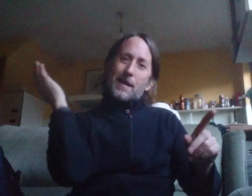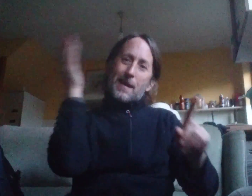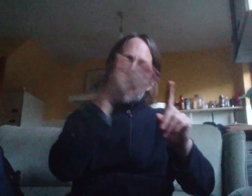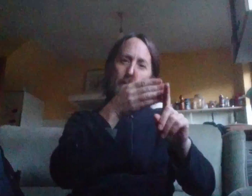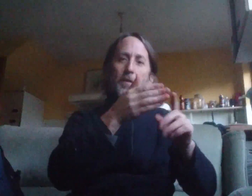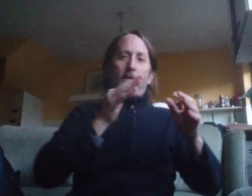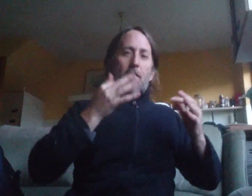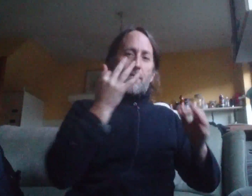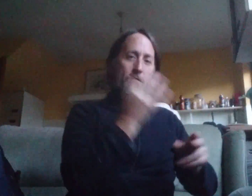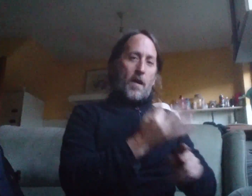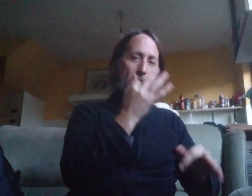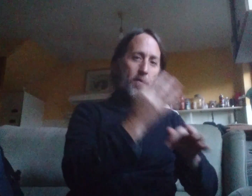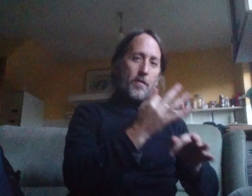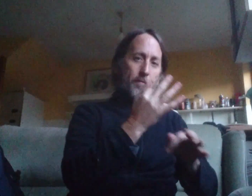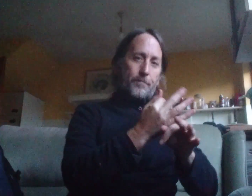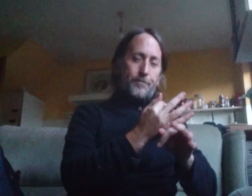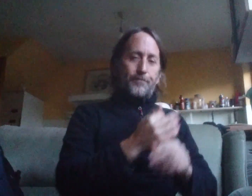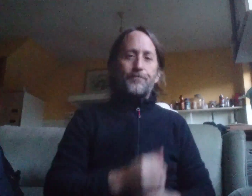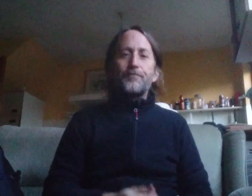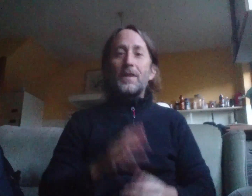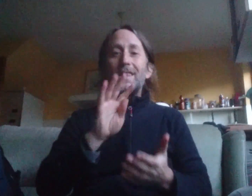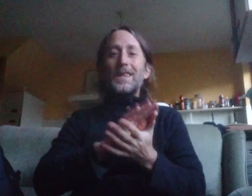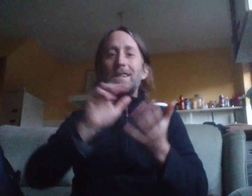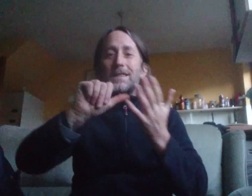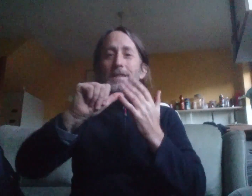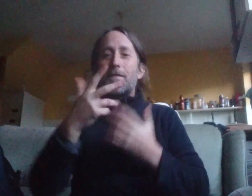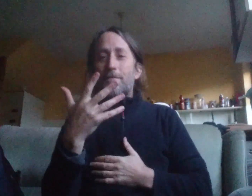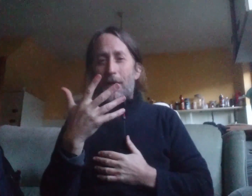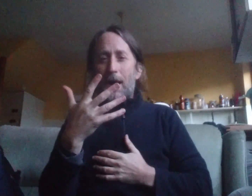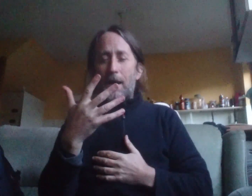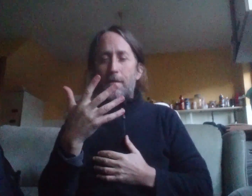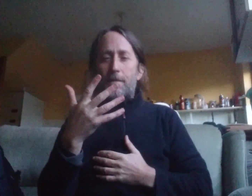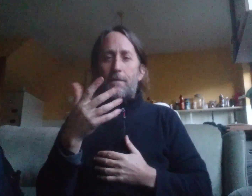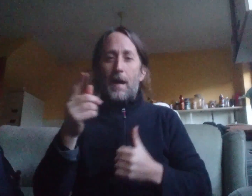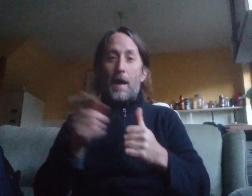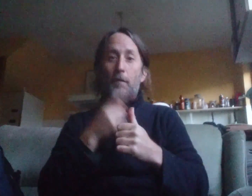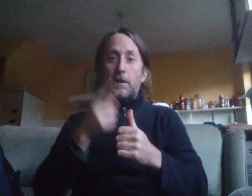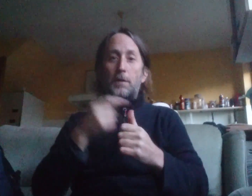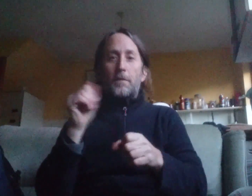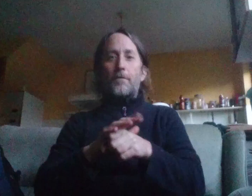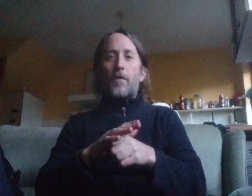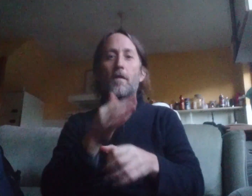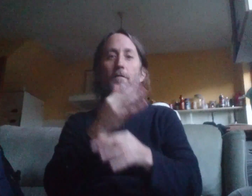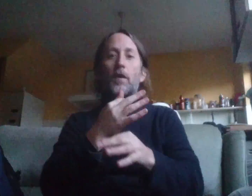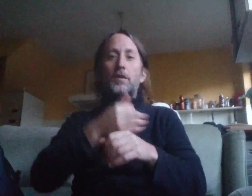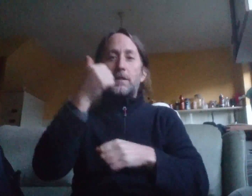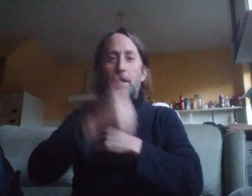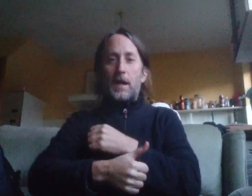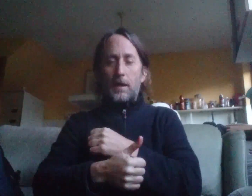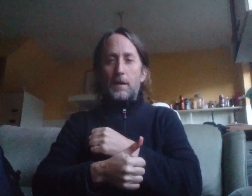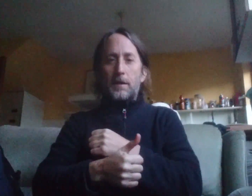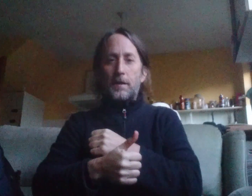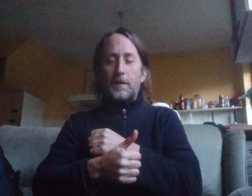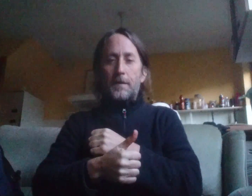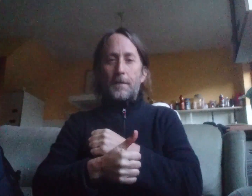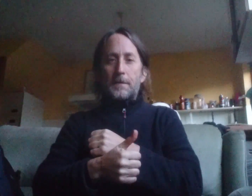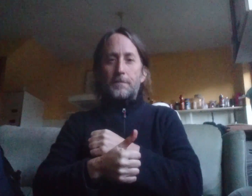A 1965 Ronson ad, published in time for Father's Day, a porterhouse, Father's